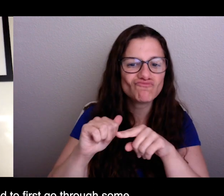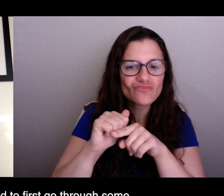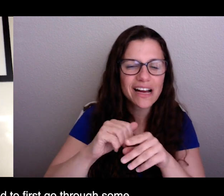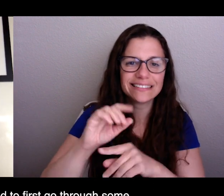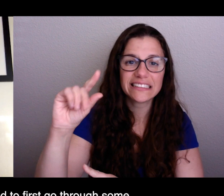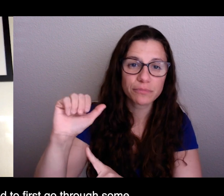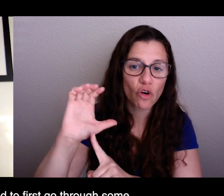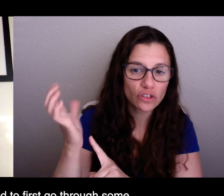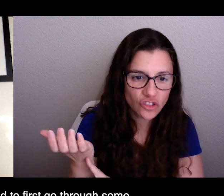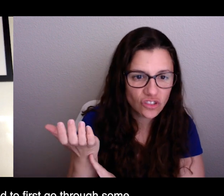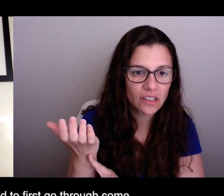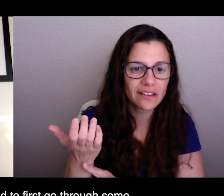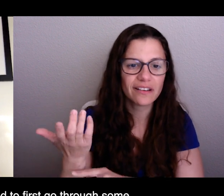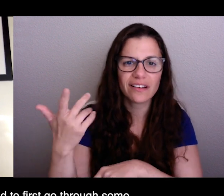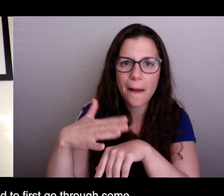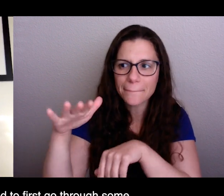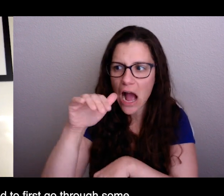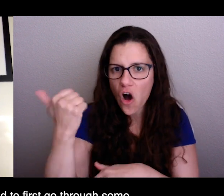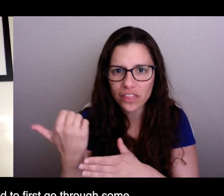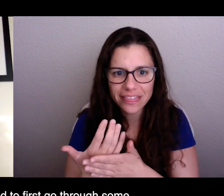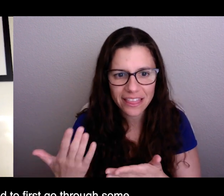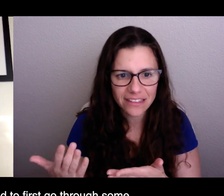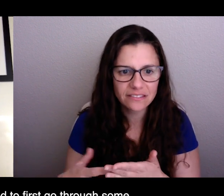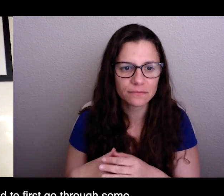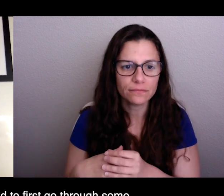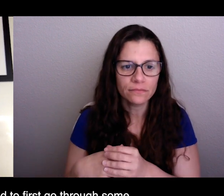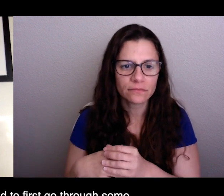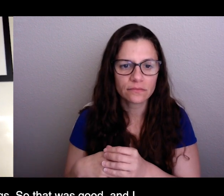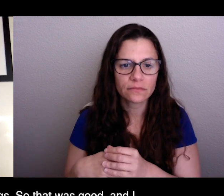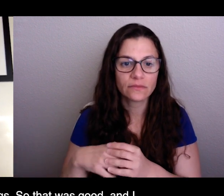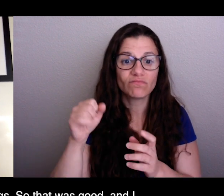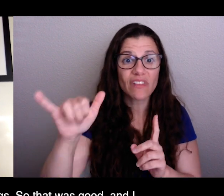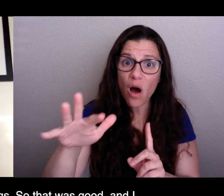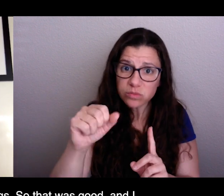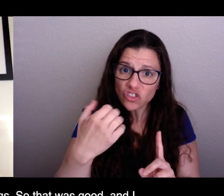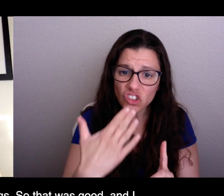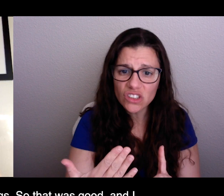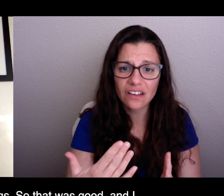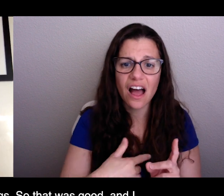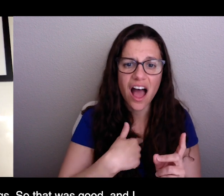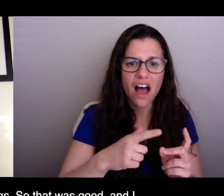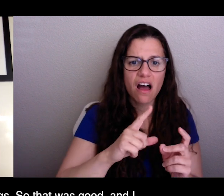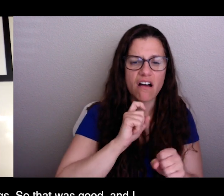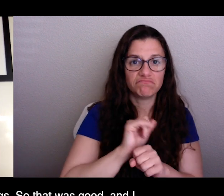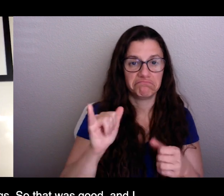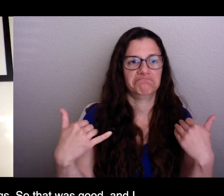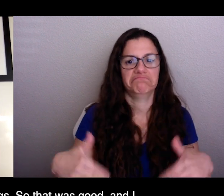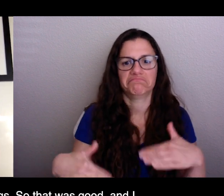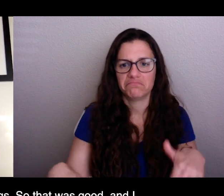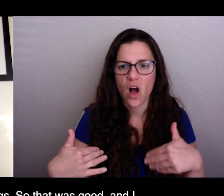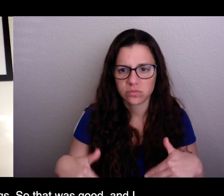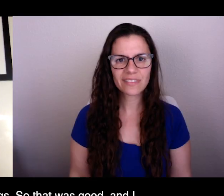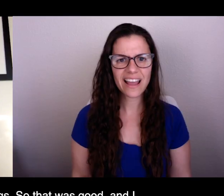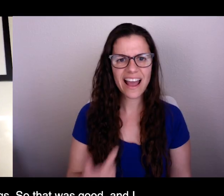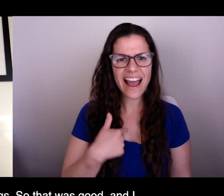through some pretty basic training in disability culture, among other things. So that was